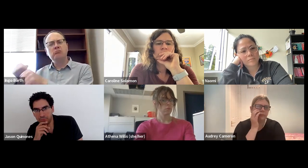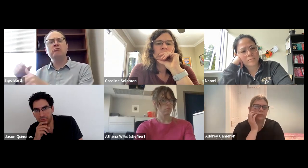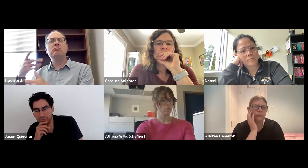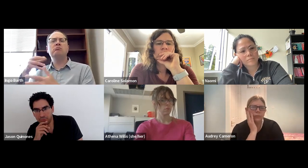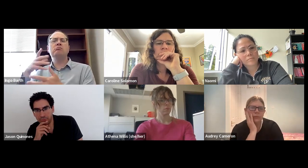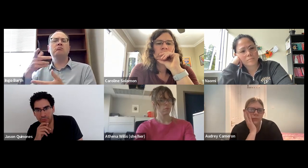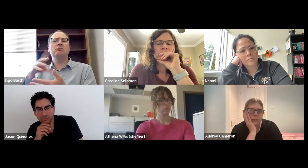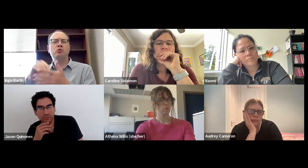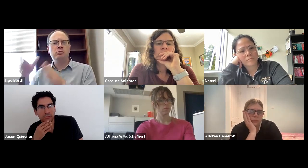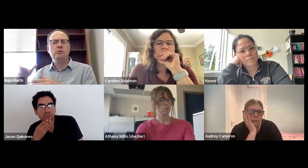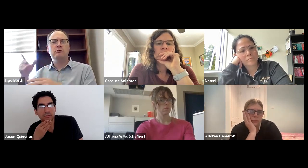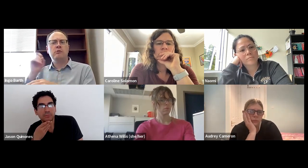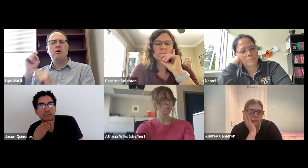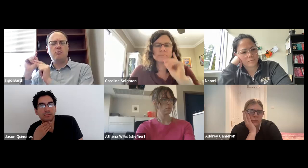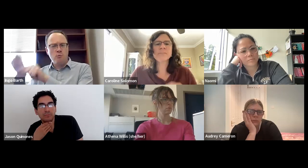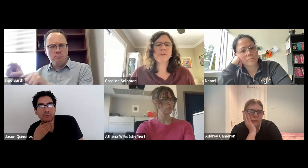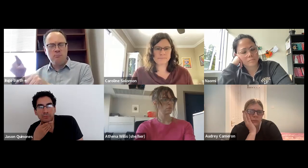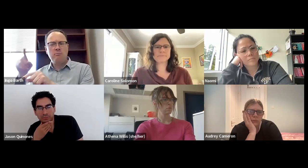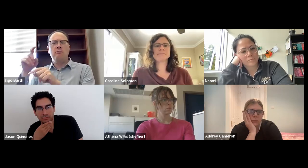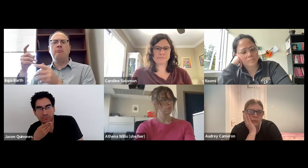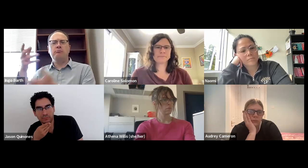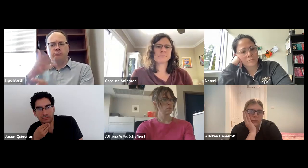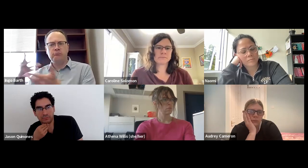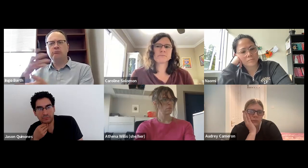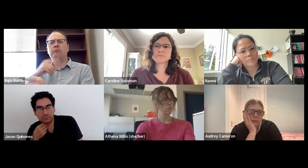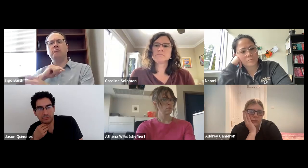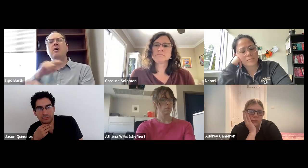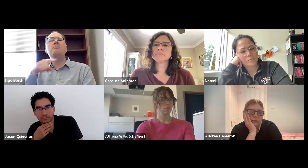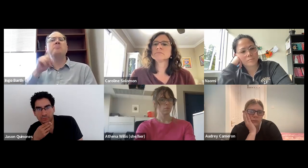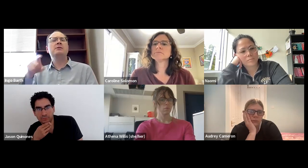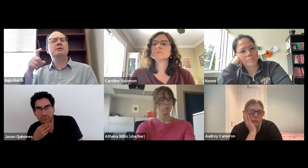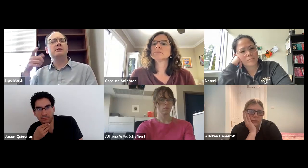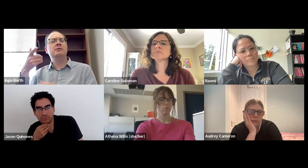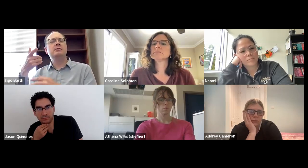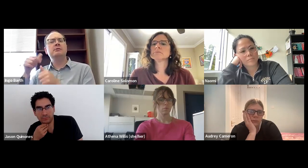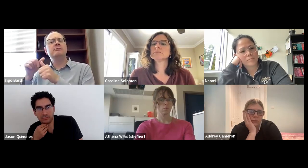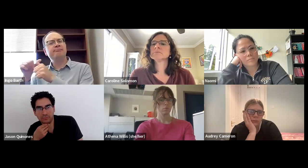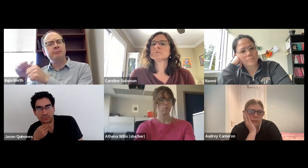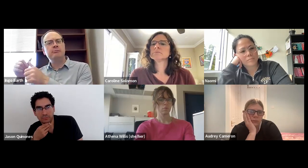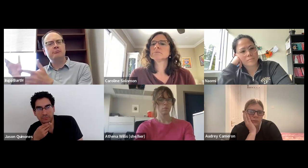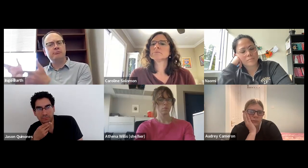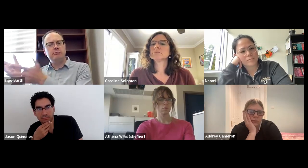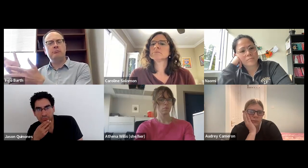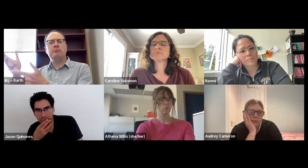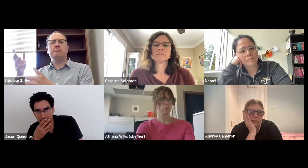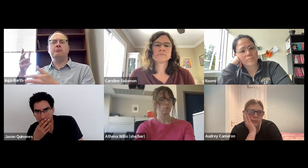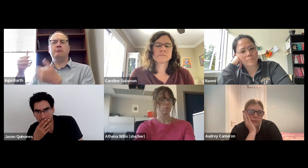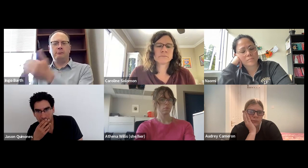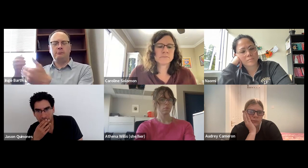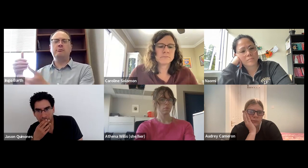to not just break into our groups, but still maintain that discussion and continue that